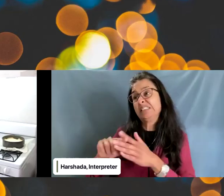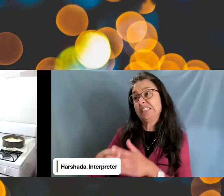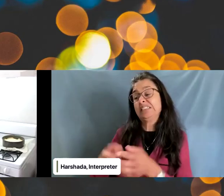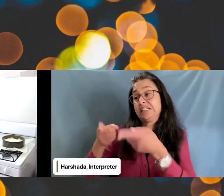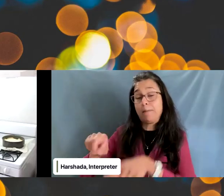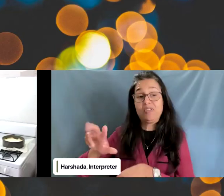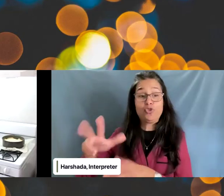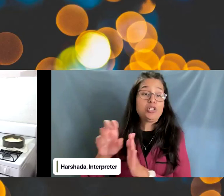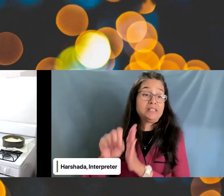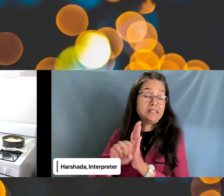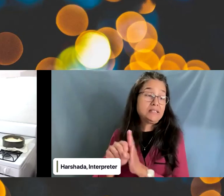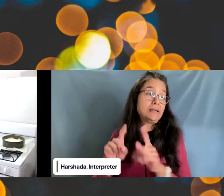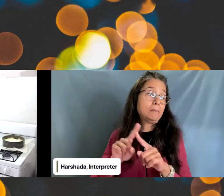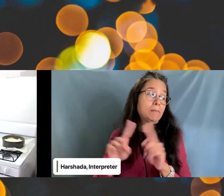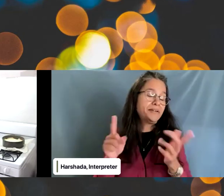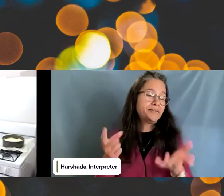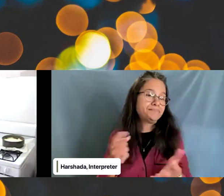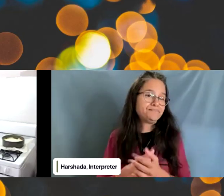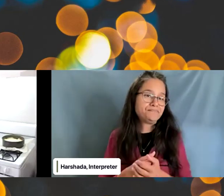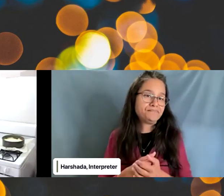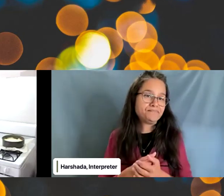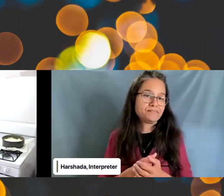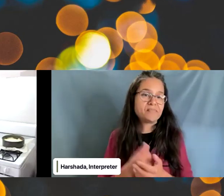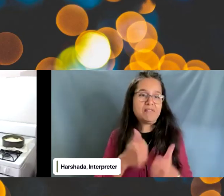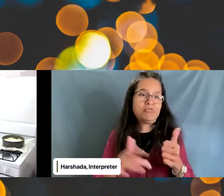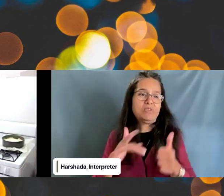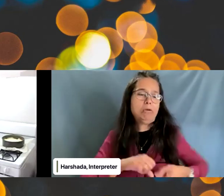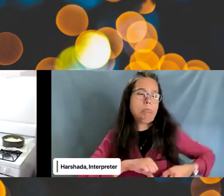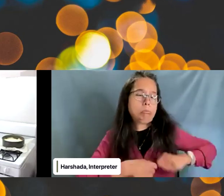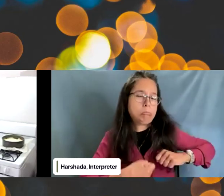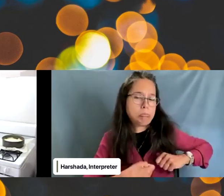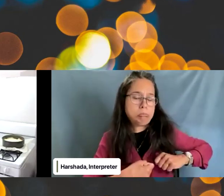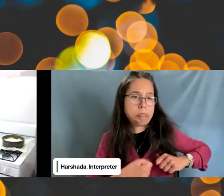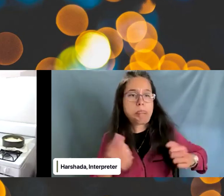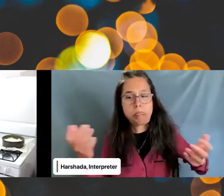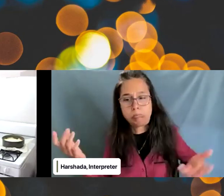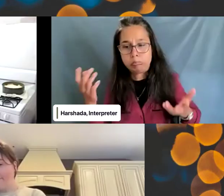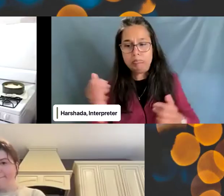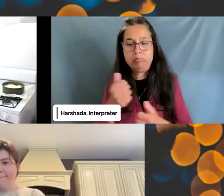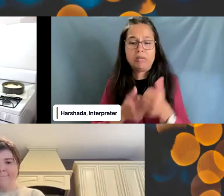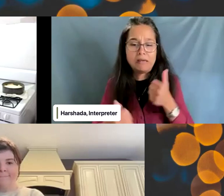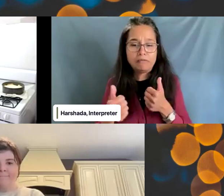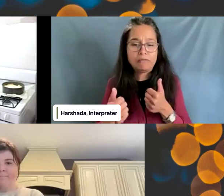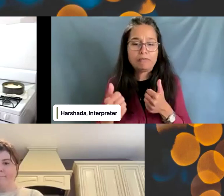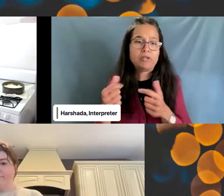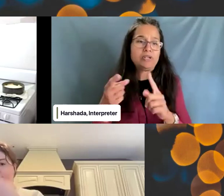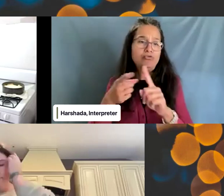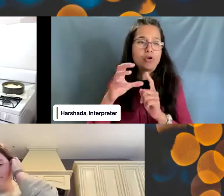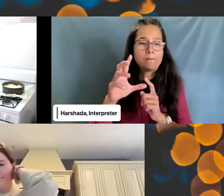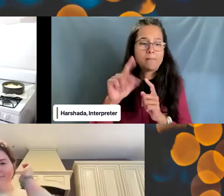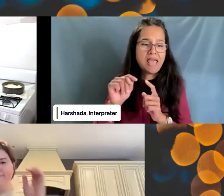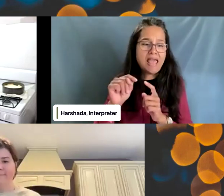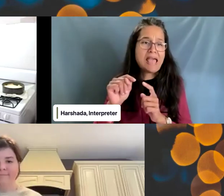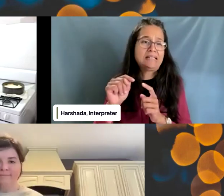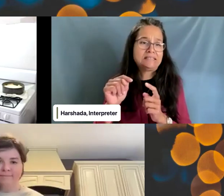But I think everyone was heartbroken, everyone from the cast, because everyone wanted to return. And to have that happen on the